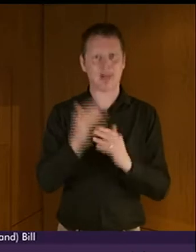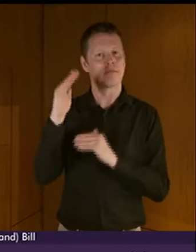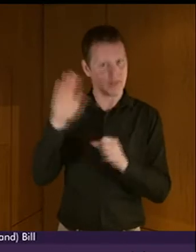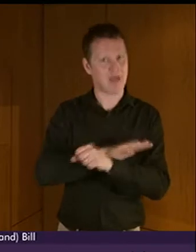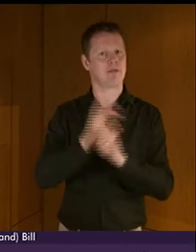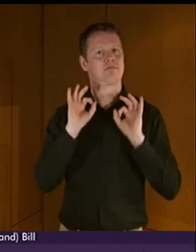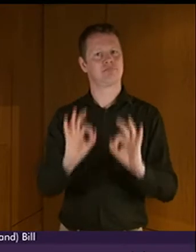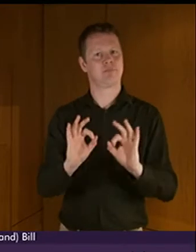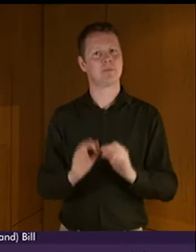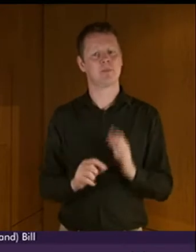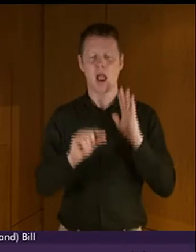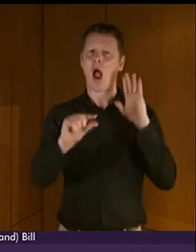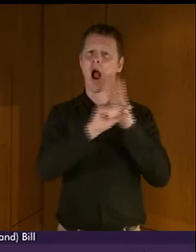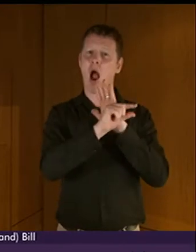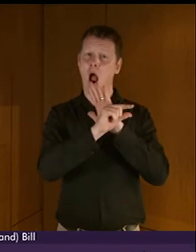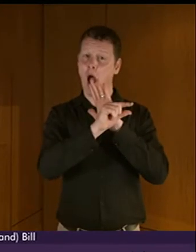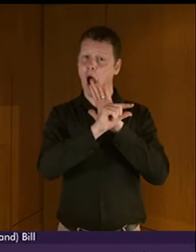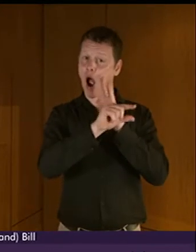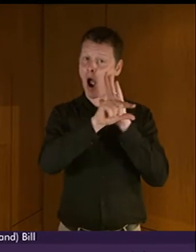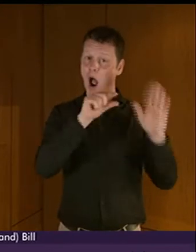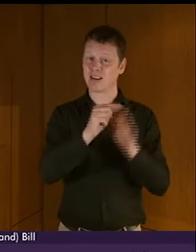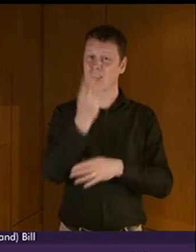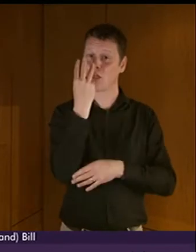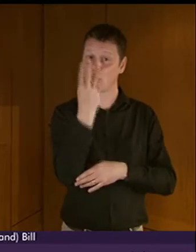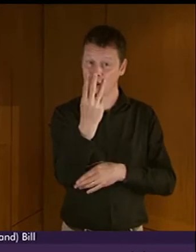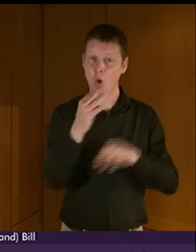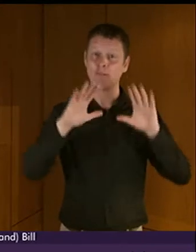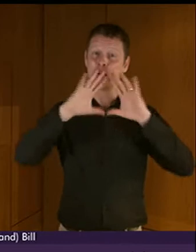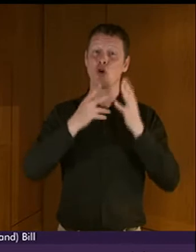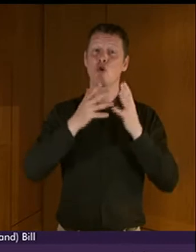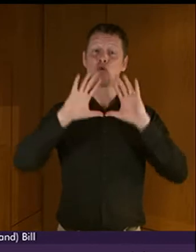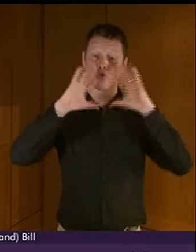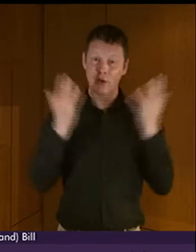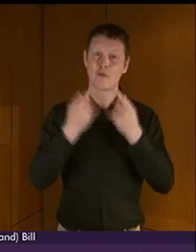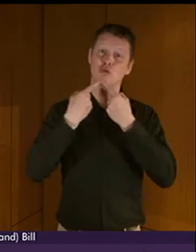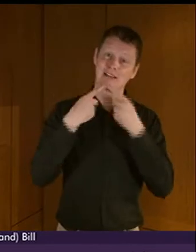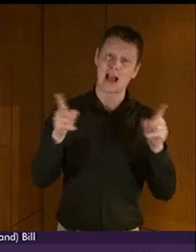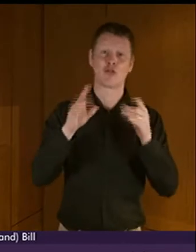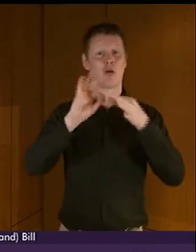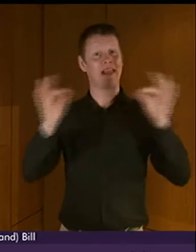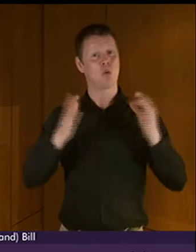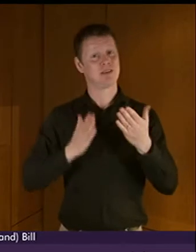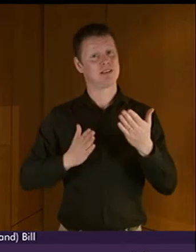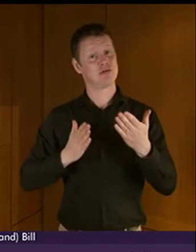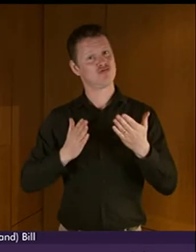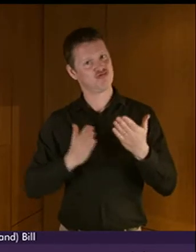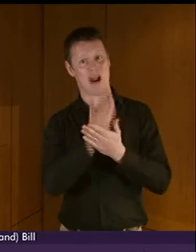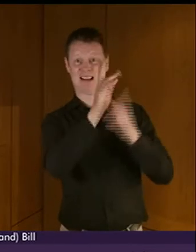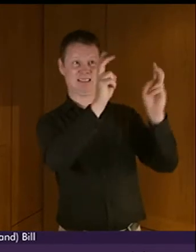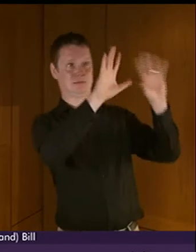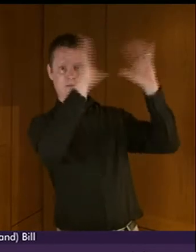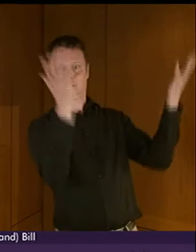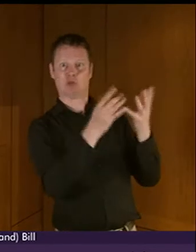Article 3 of the Universal Declaration of Linguistic Rights confers on any members of a linguistic